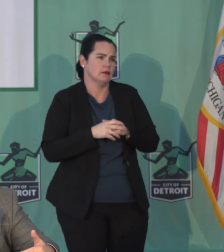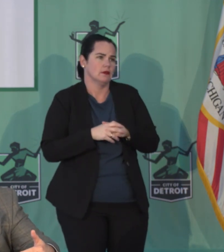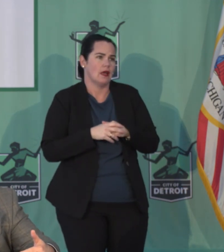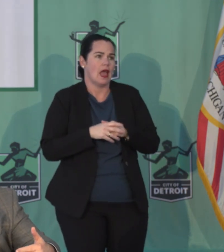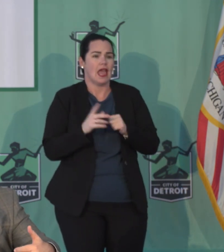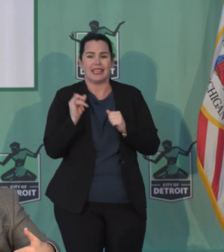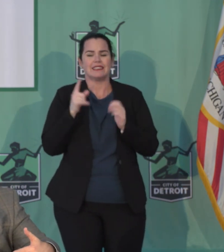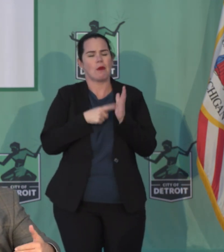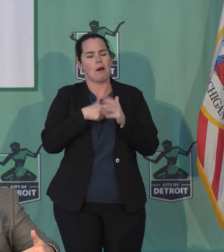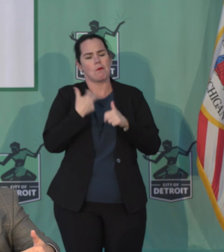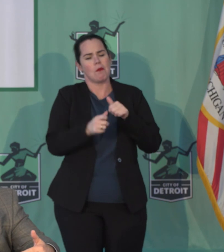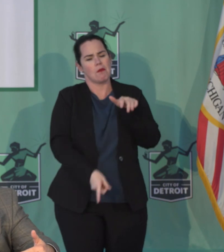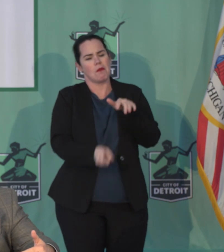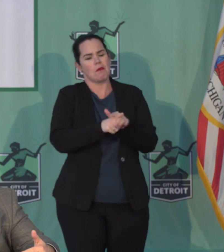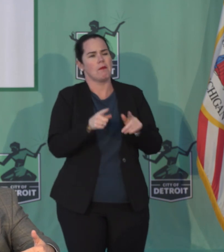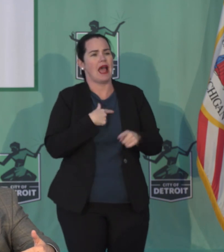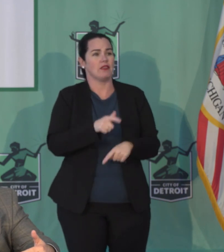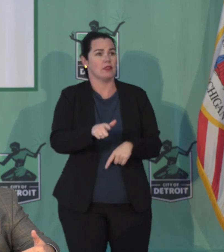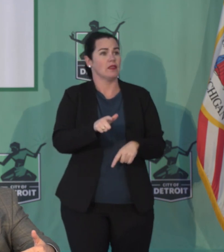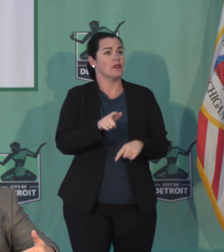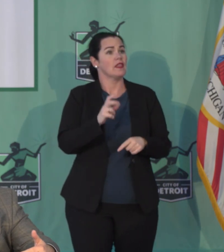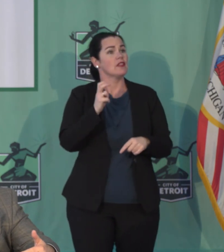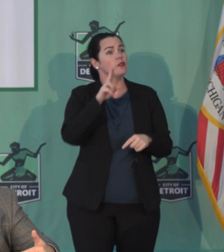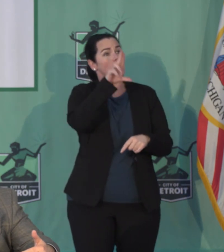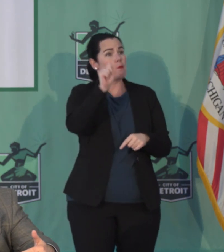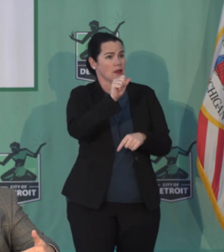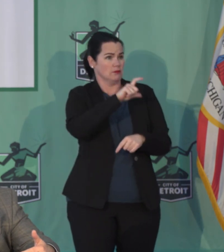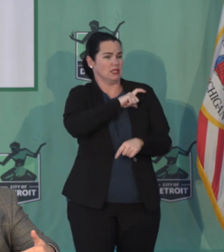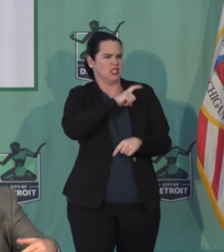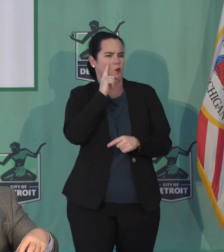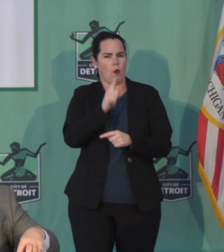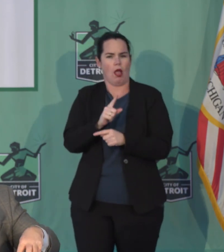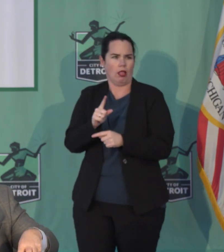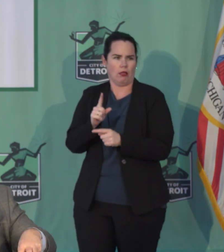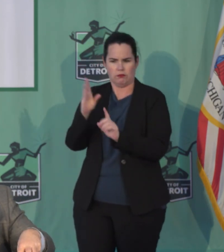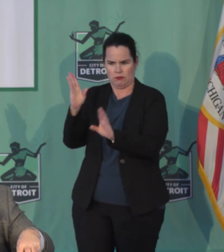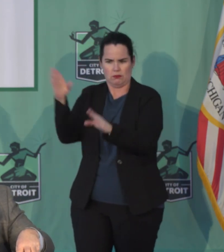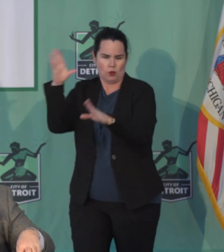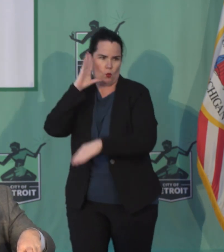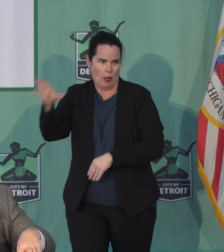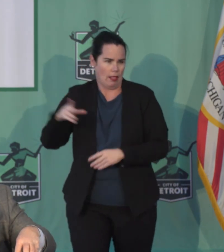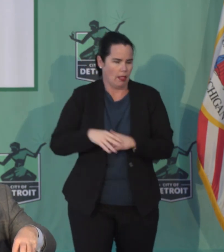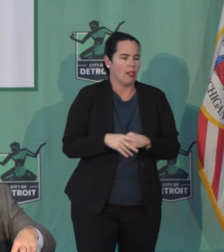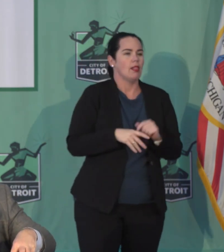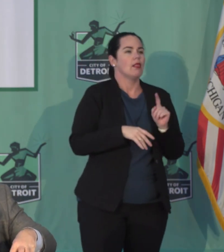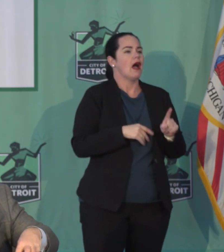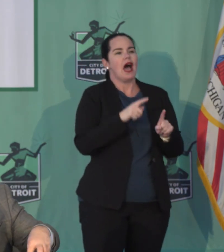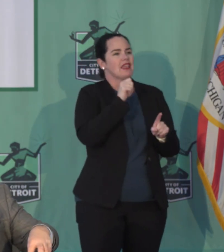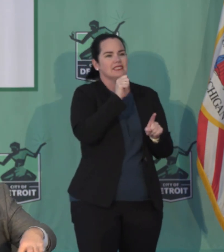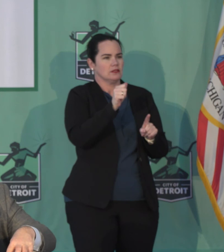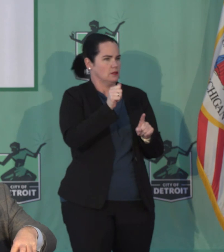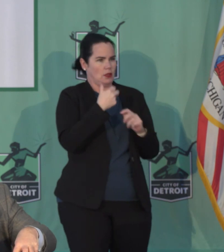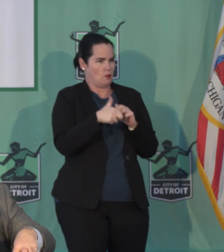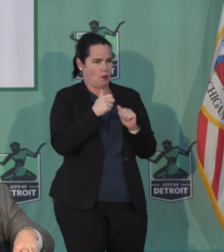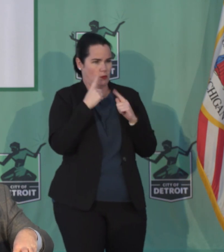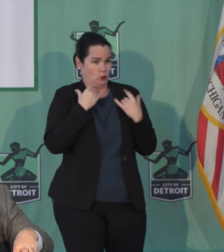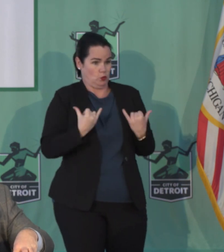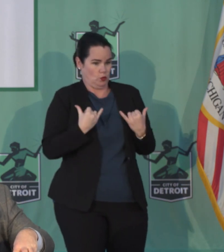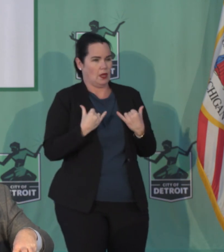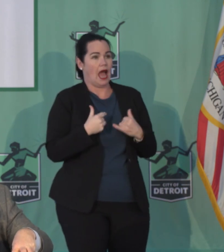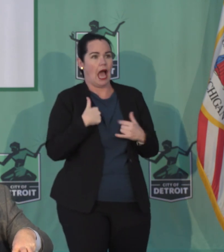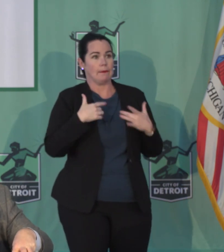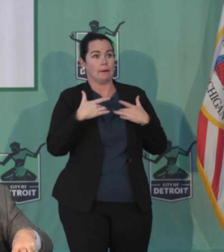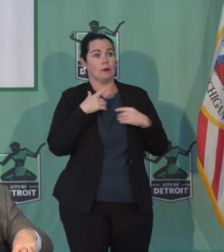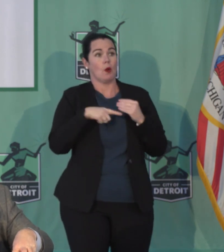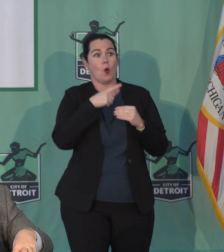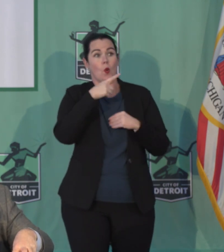will deal with it. But I don't think that's the immediate issue. I actually think today I'm more concerned about the